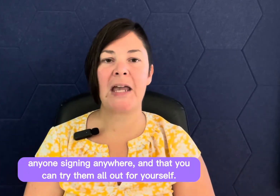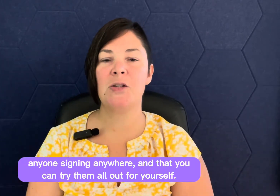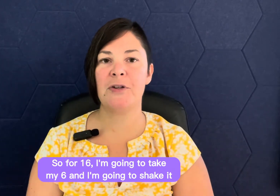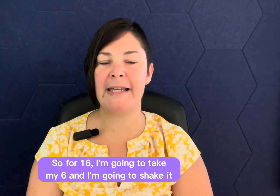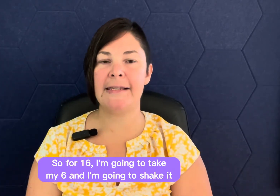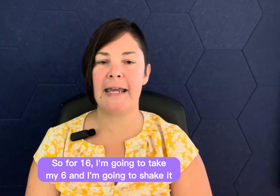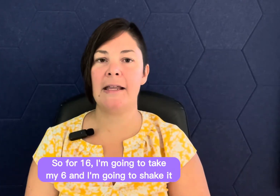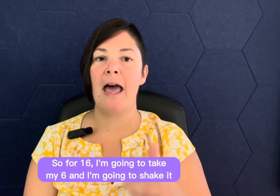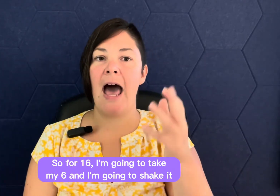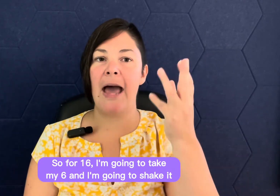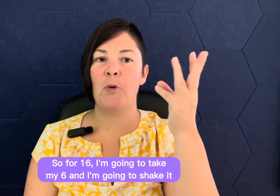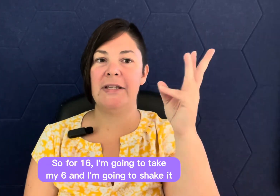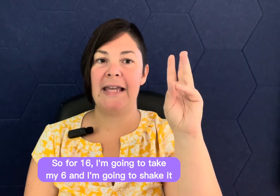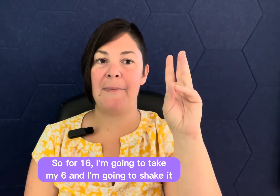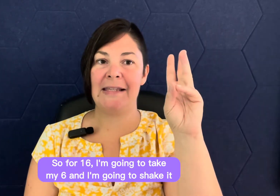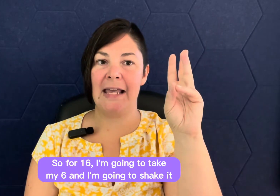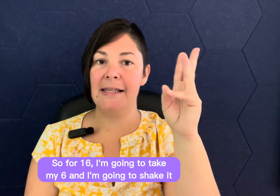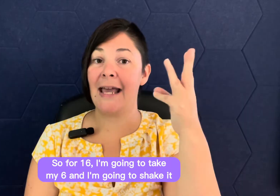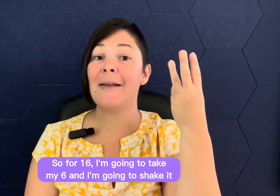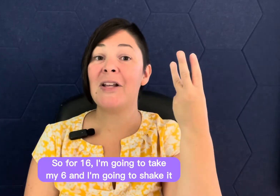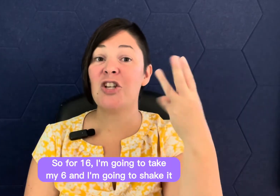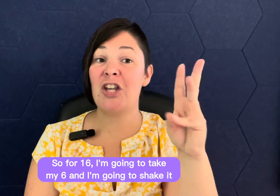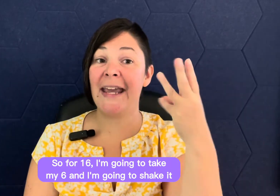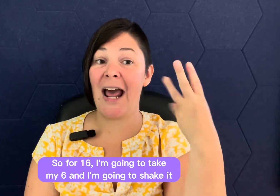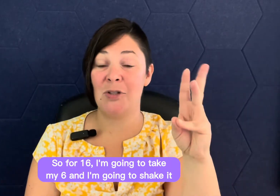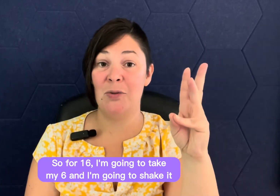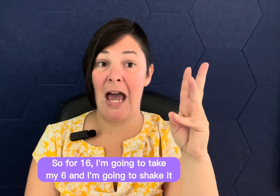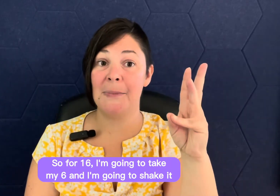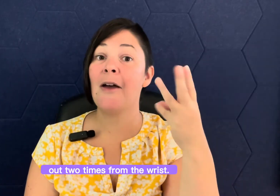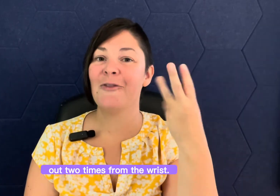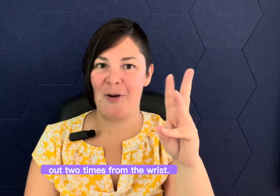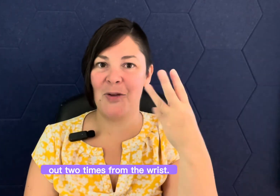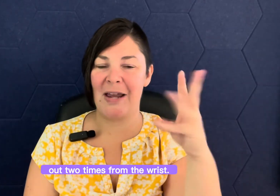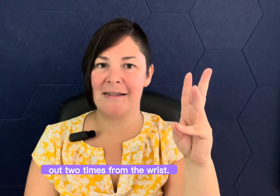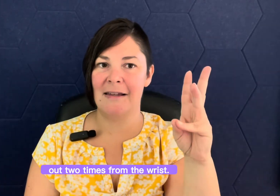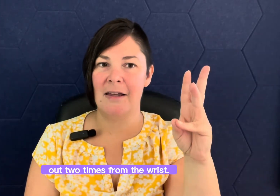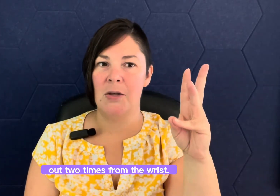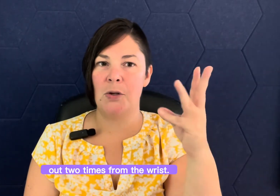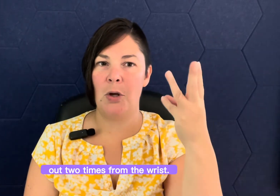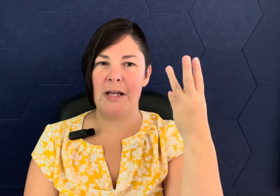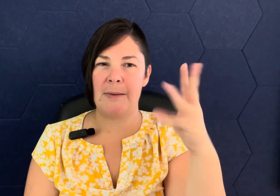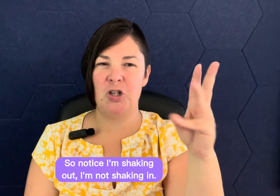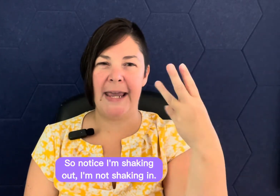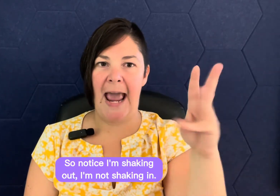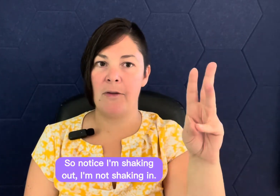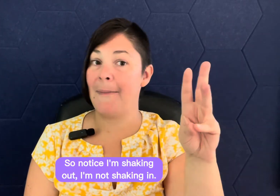So for 16, I'm going to take my 6 and I'm going to shake it out 2 times from the wrist. So notice I'm shaking out. I'm